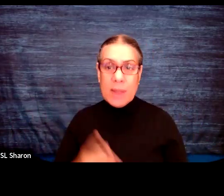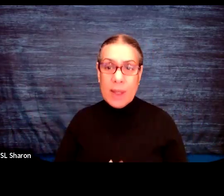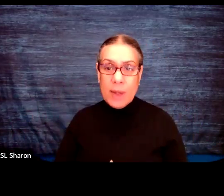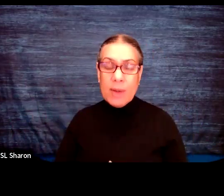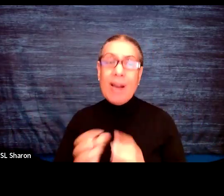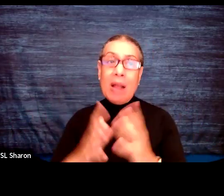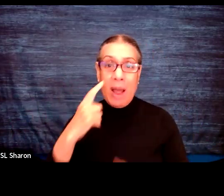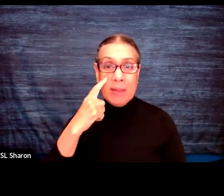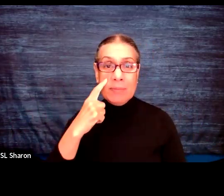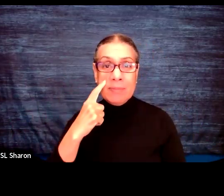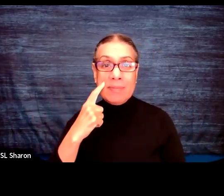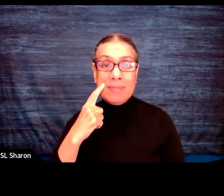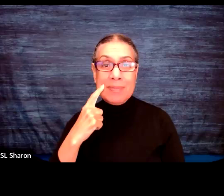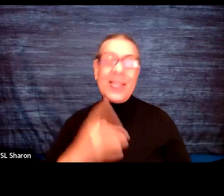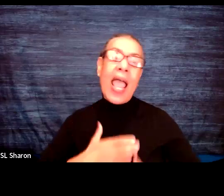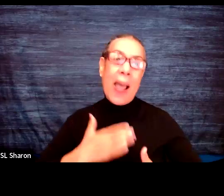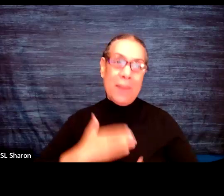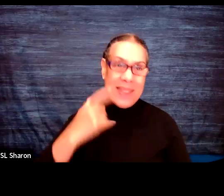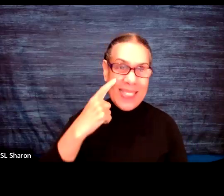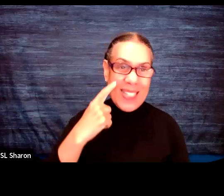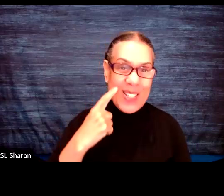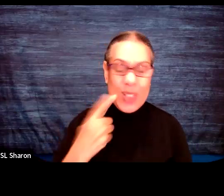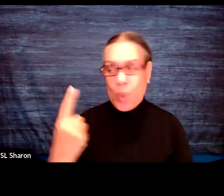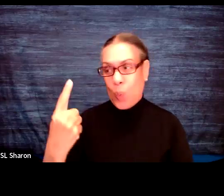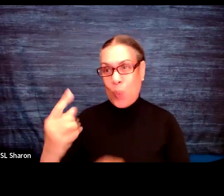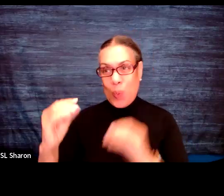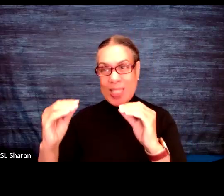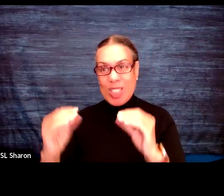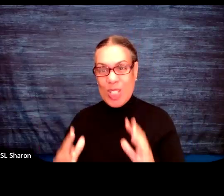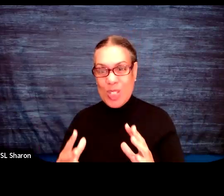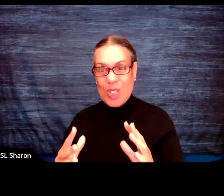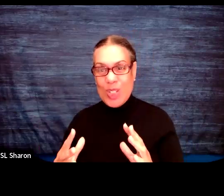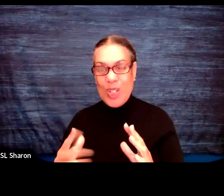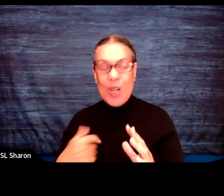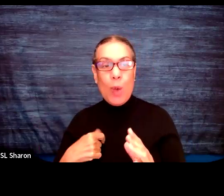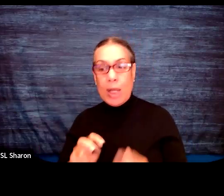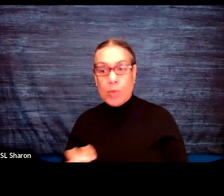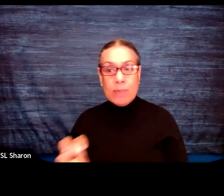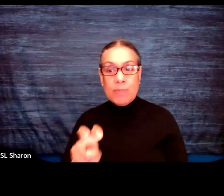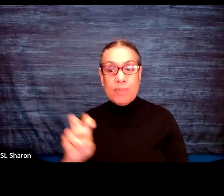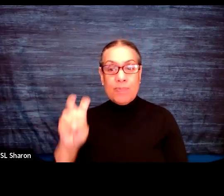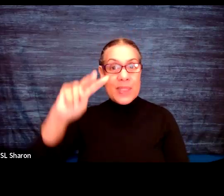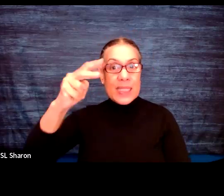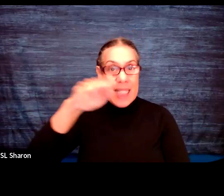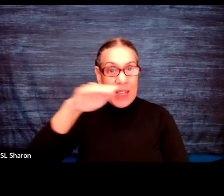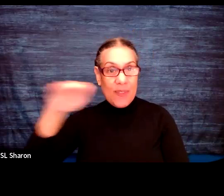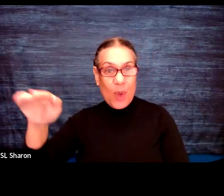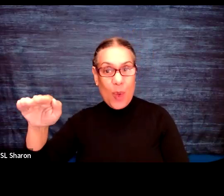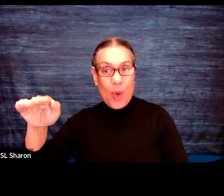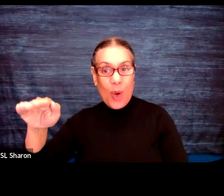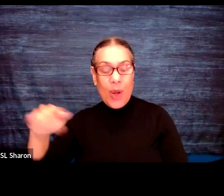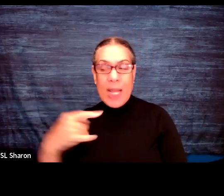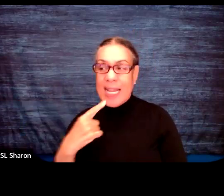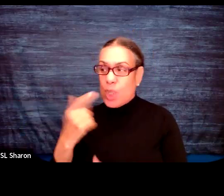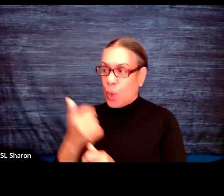There were a lot of tears, happy tears. One teacher in particular, as we all climbed to the second floor, excitedly told each of his